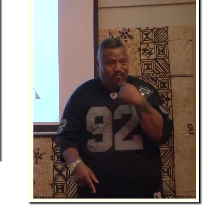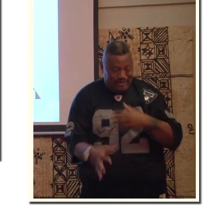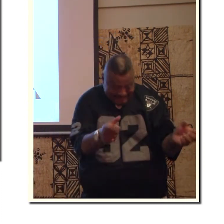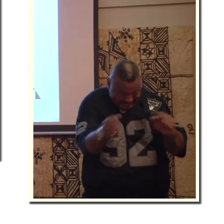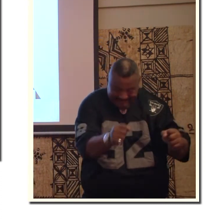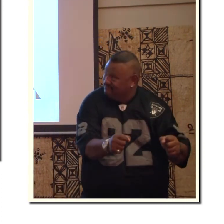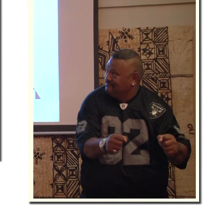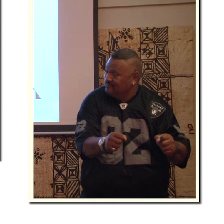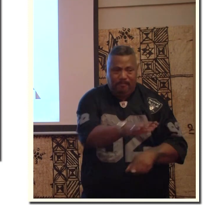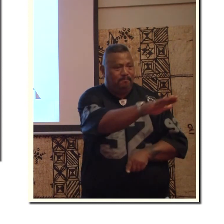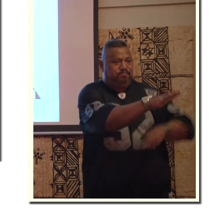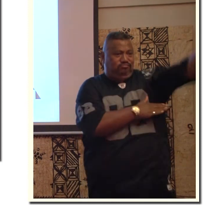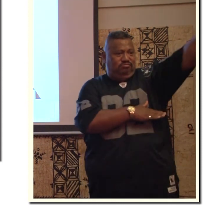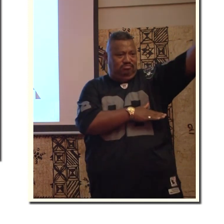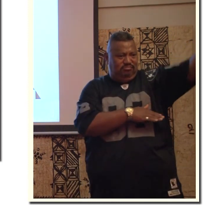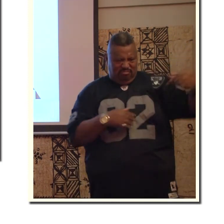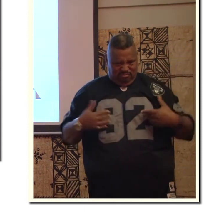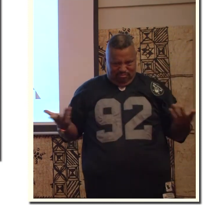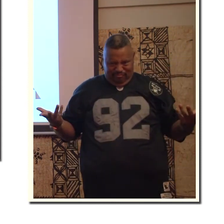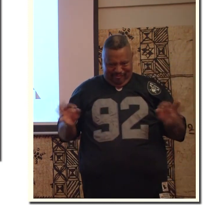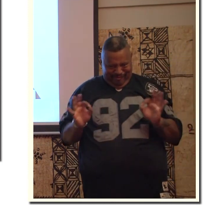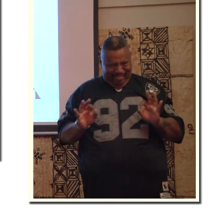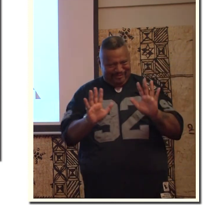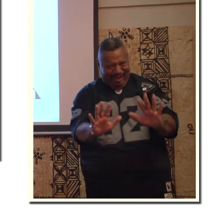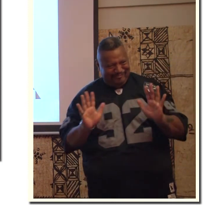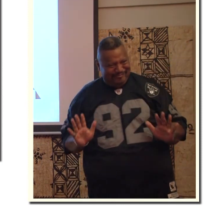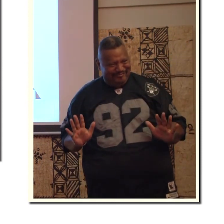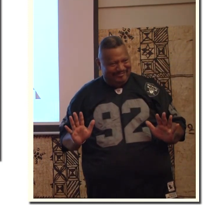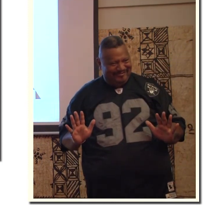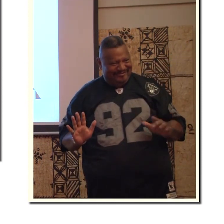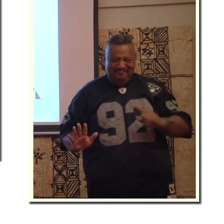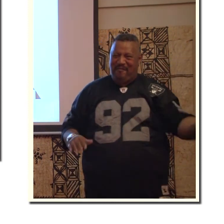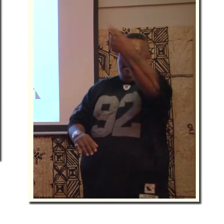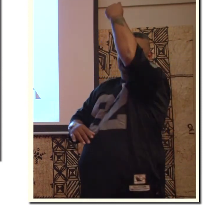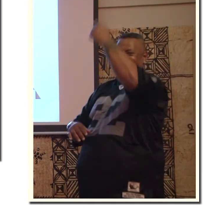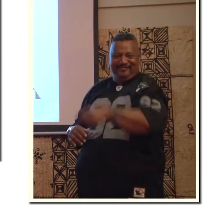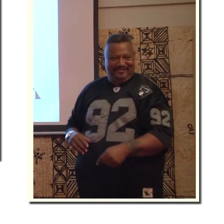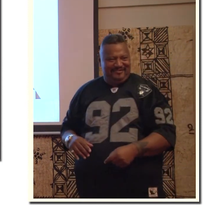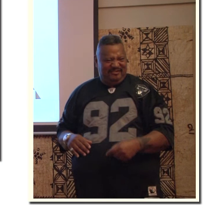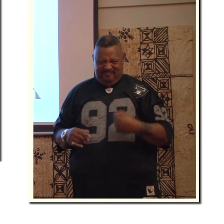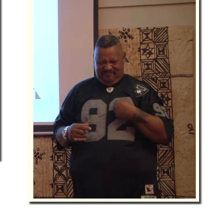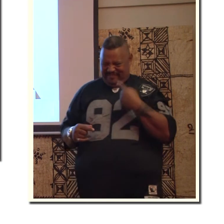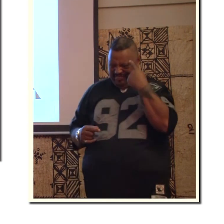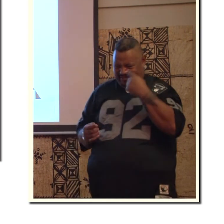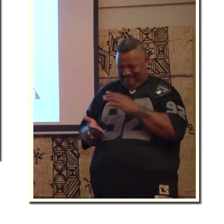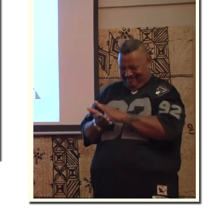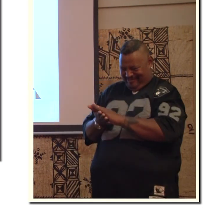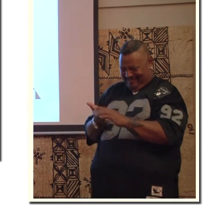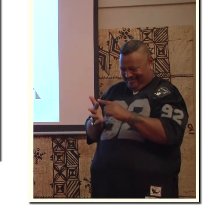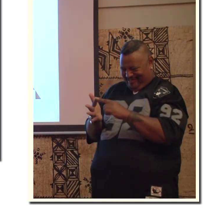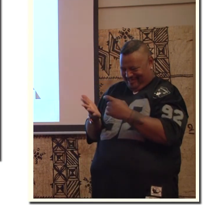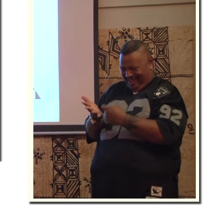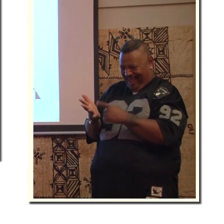foot, and he tried to get away. Yeah, I didn't touch him at all, but yeah, one of them just ran